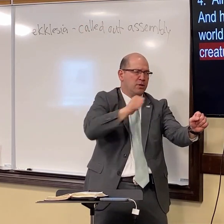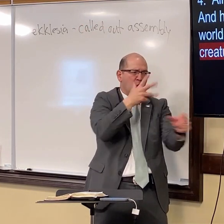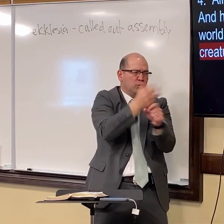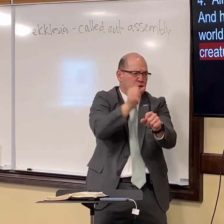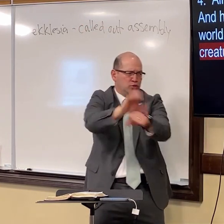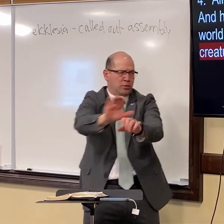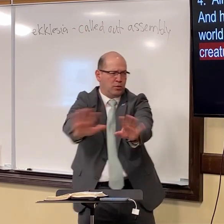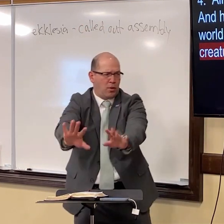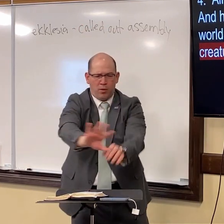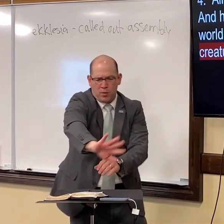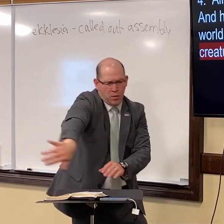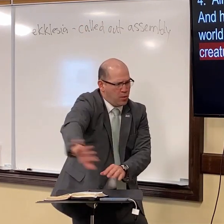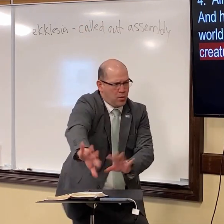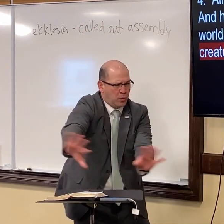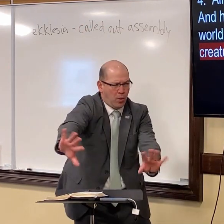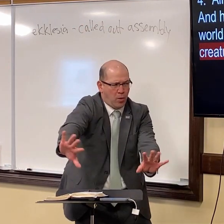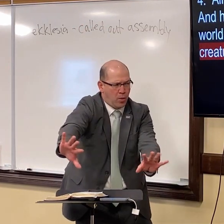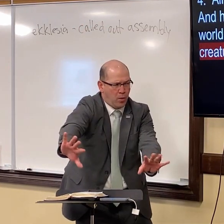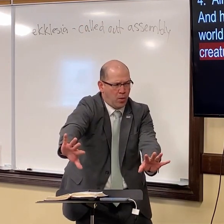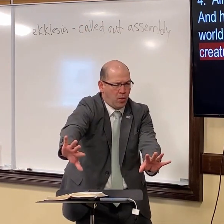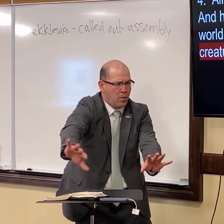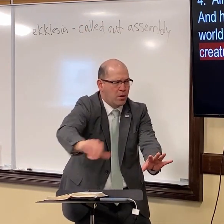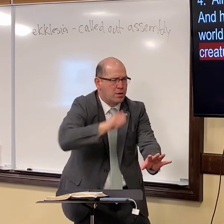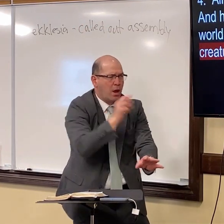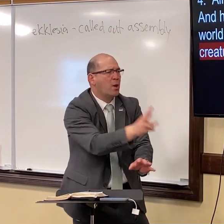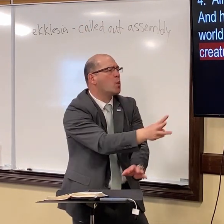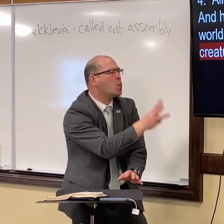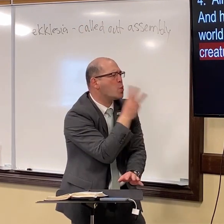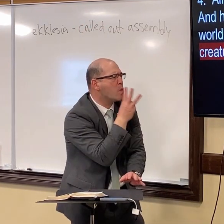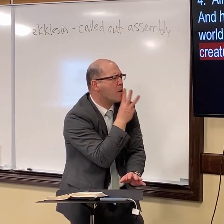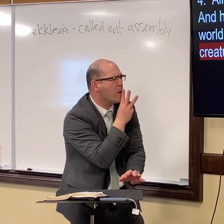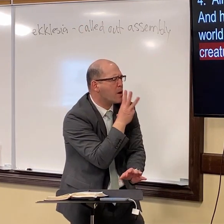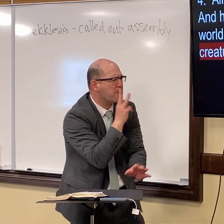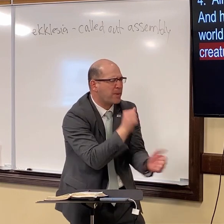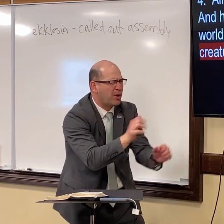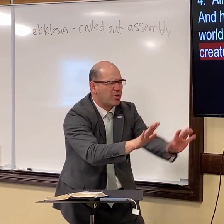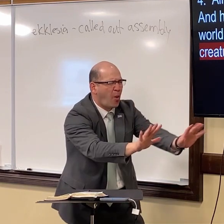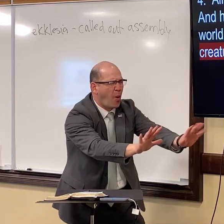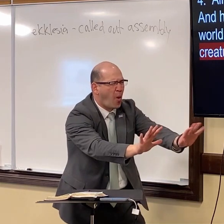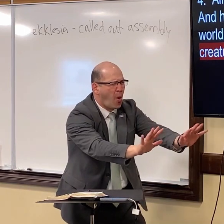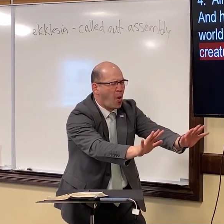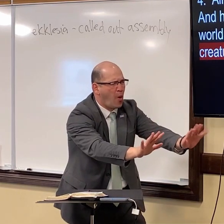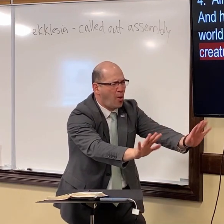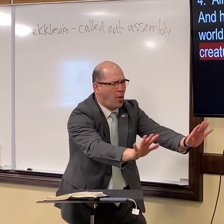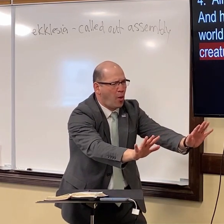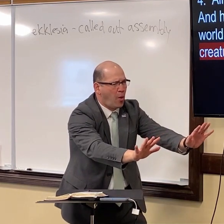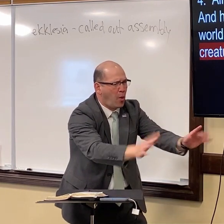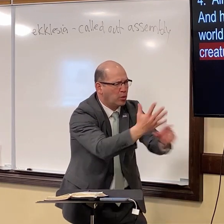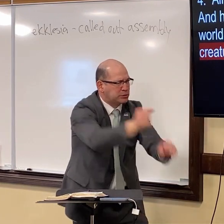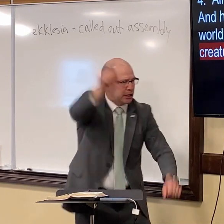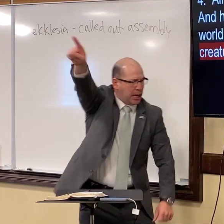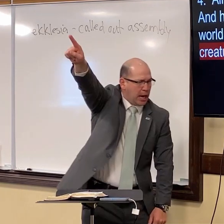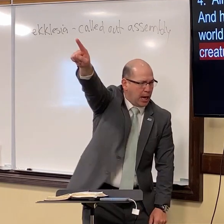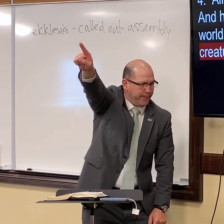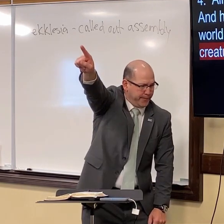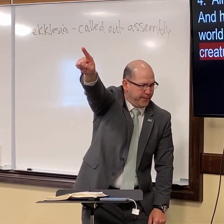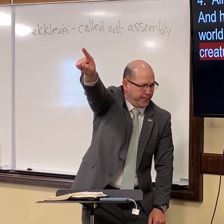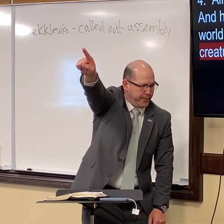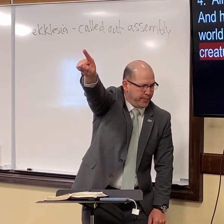salvation. Not in the church, not in the baptism water, but trust